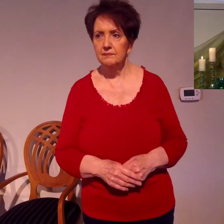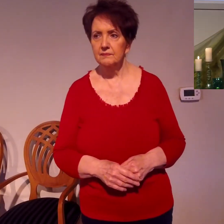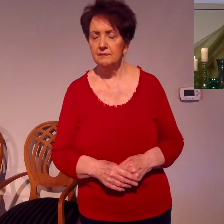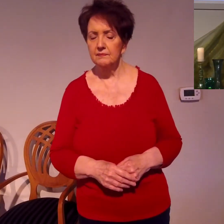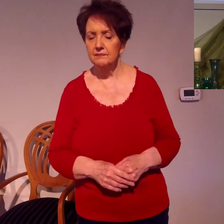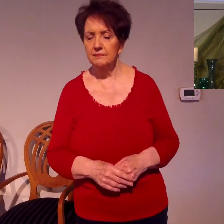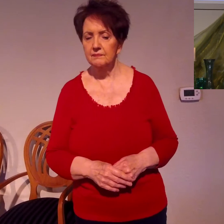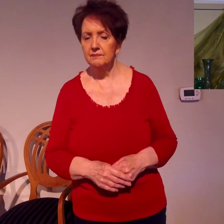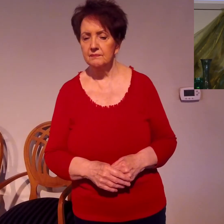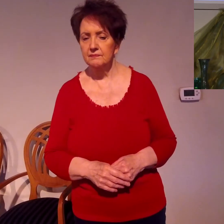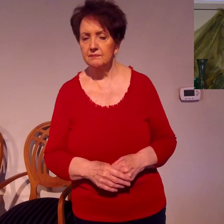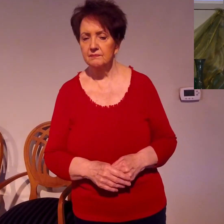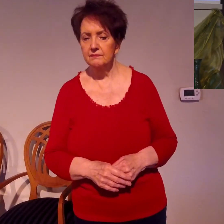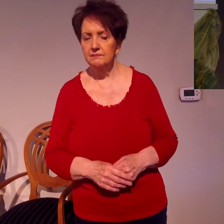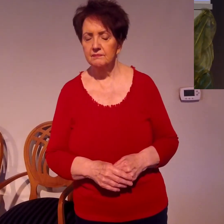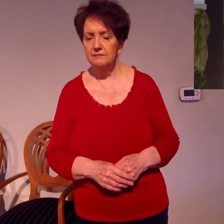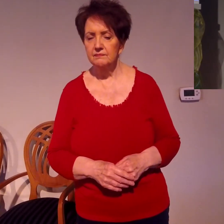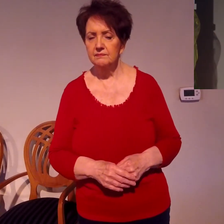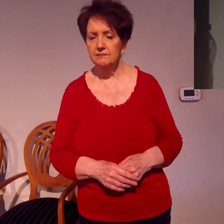Tap into this